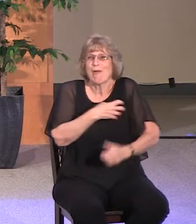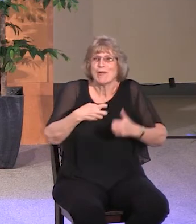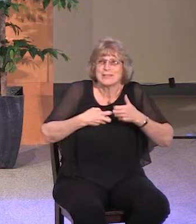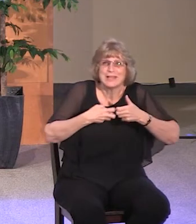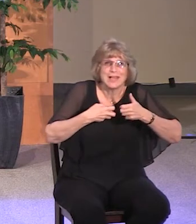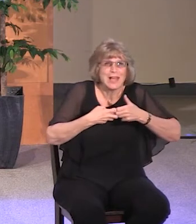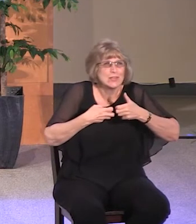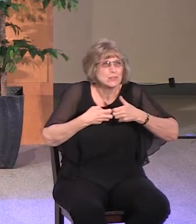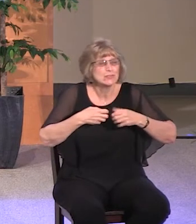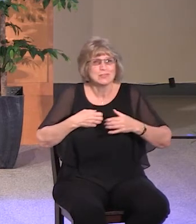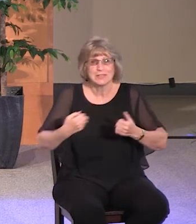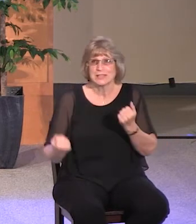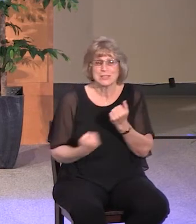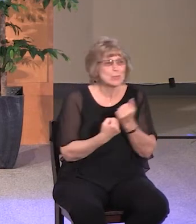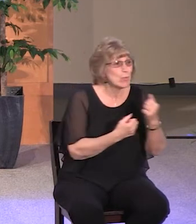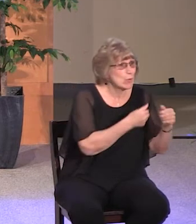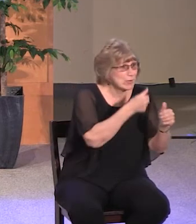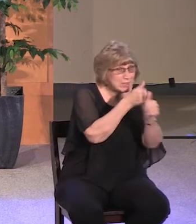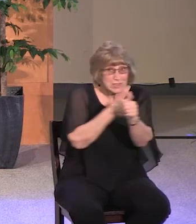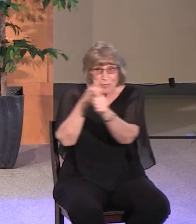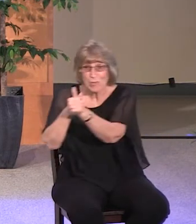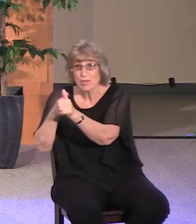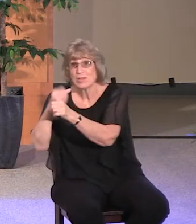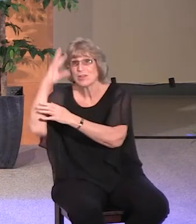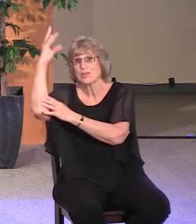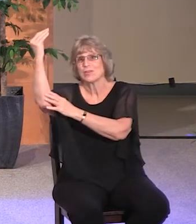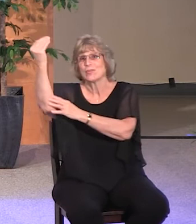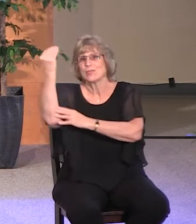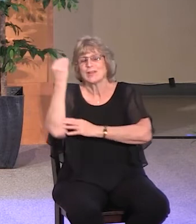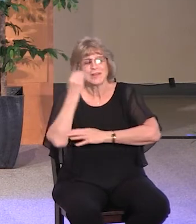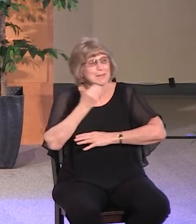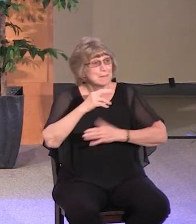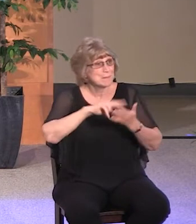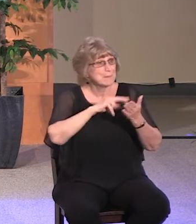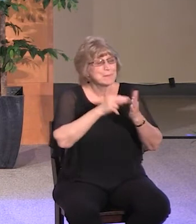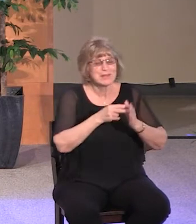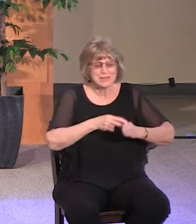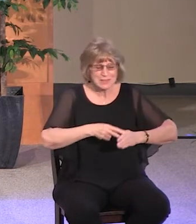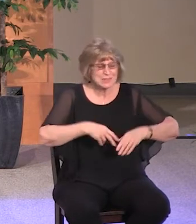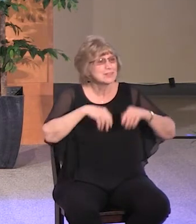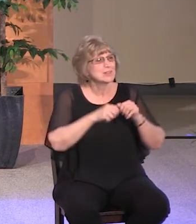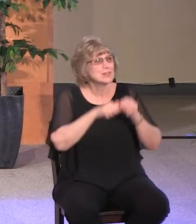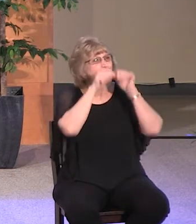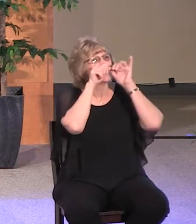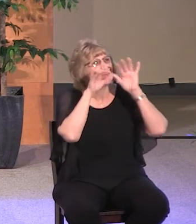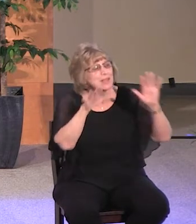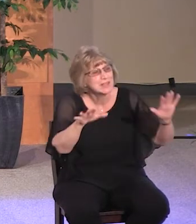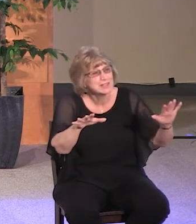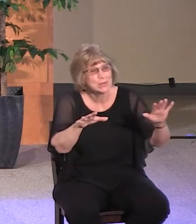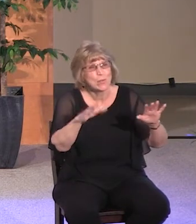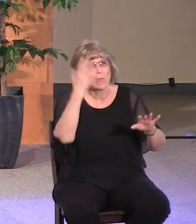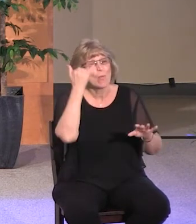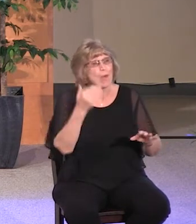us by the universe. Grace is receiving a bounty of blessings without merit or cause, just because